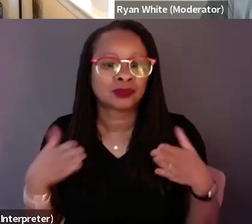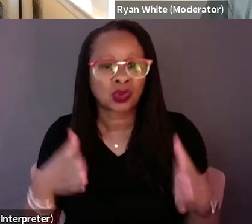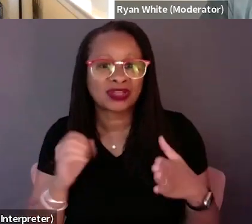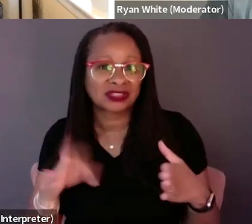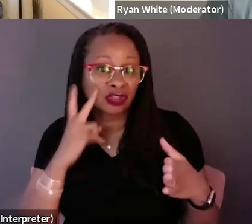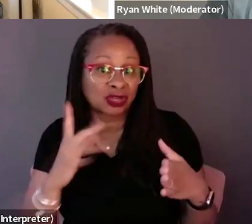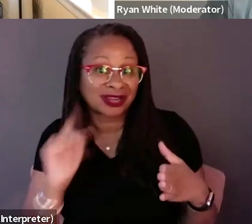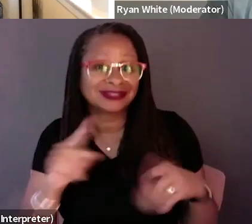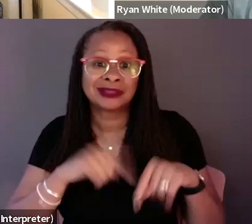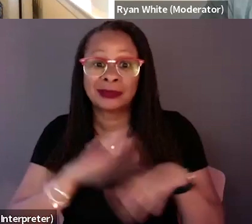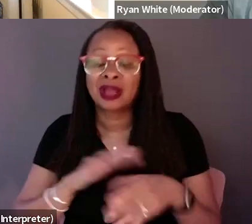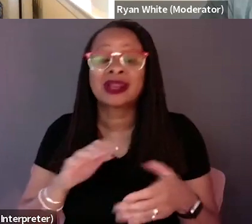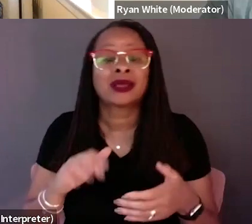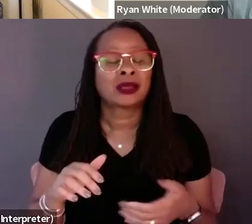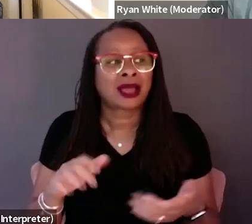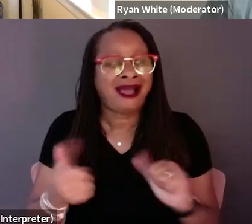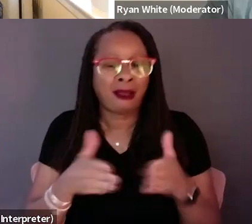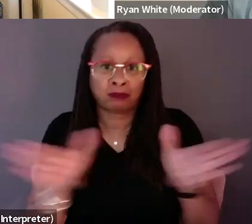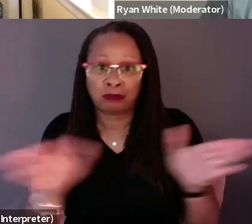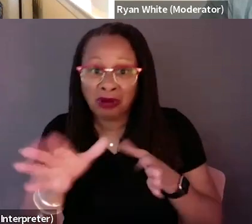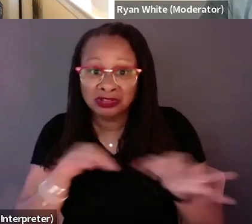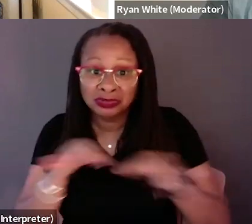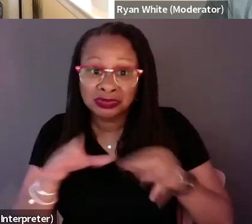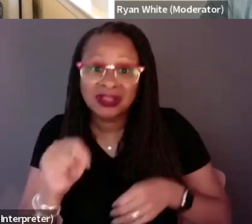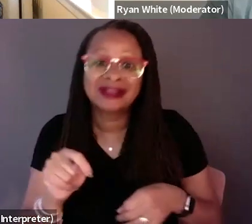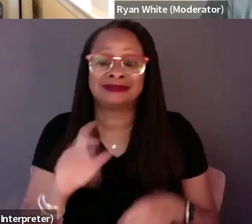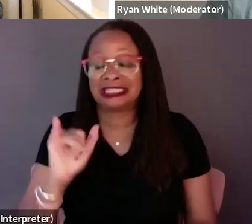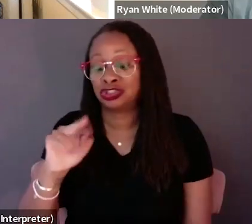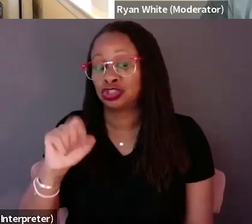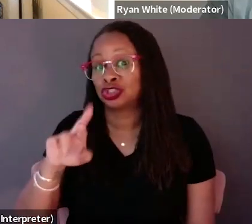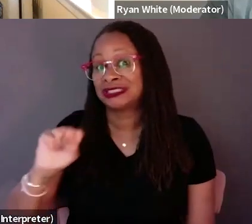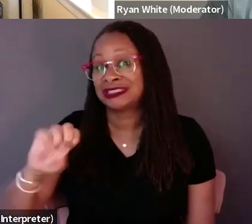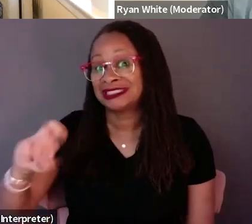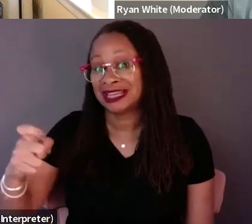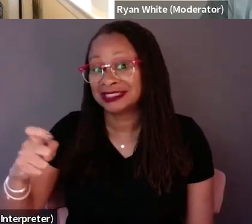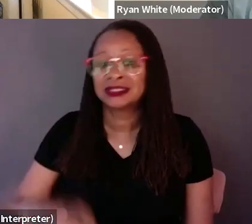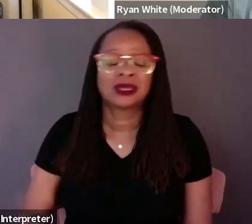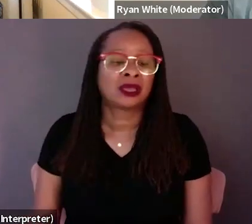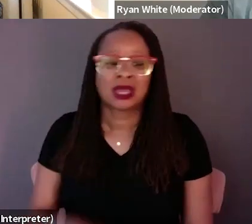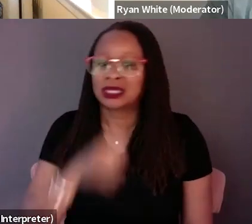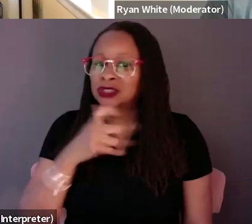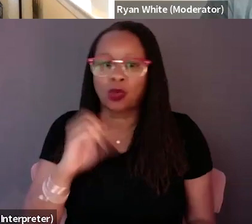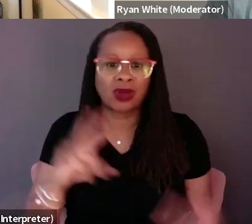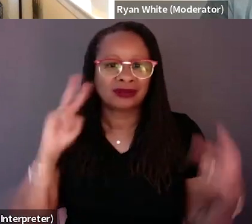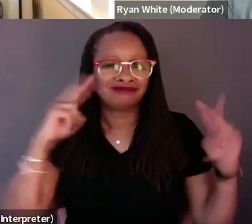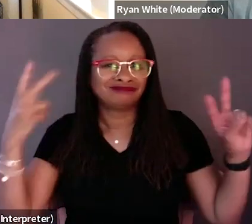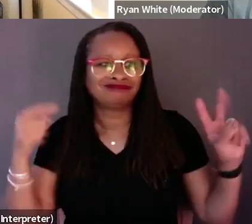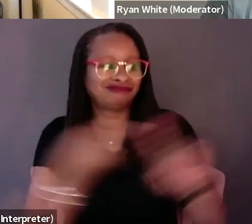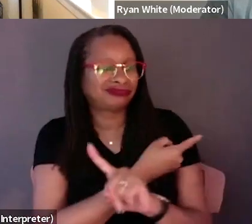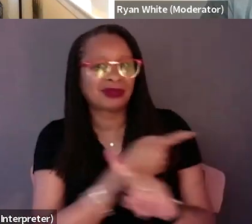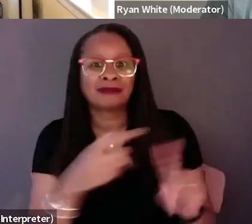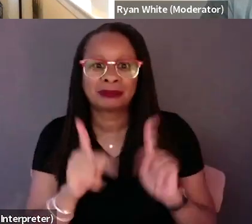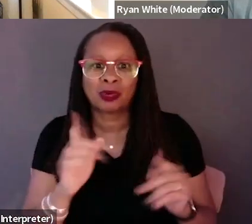various ways of looking at it, depending on how broadly you're defining intersex, or so I didn't want to mislead